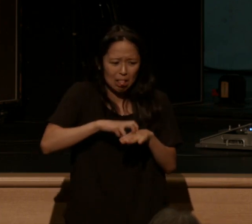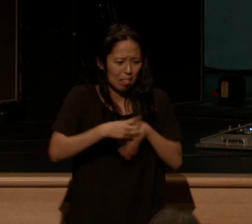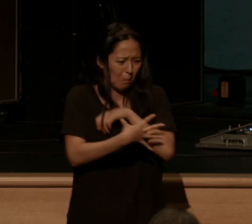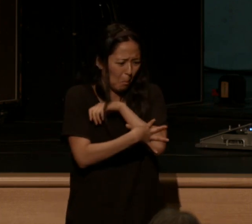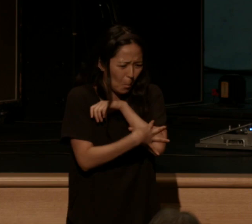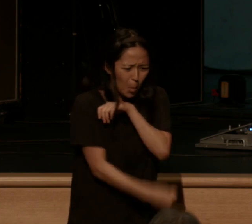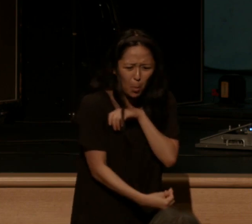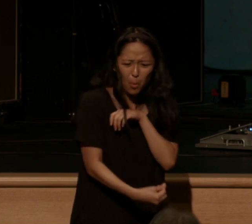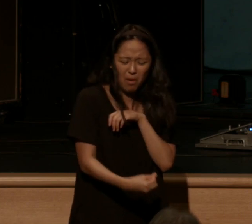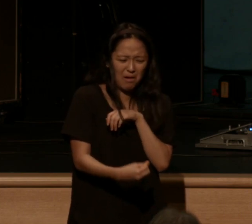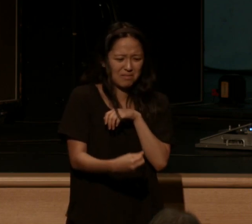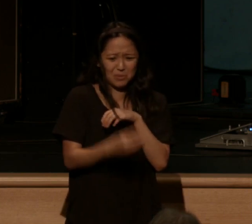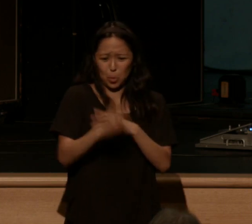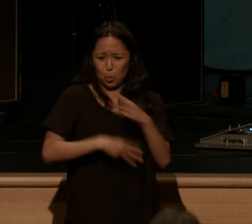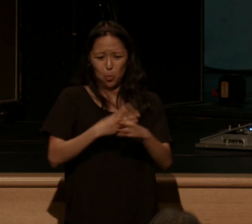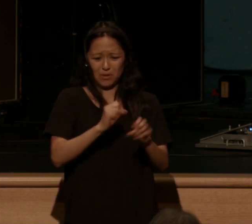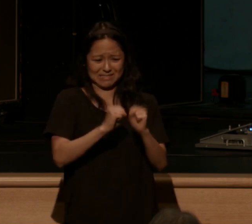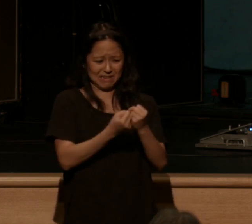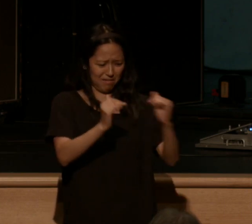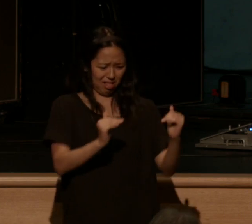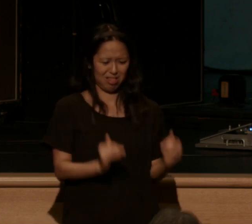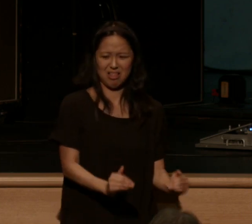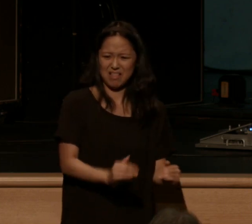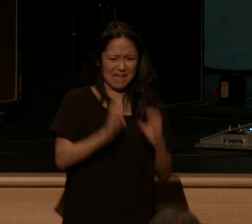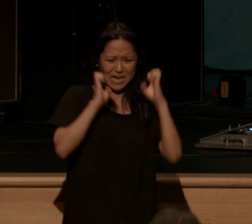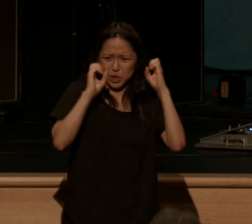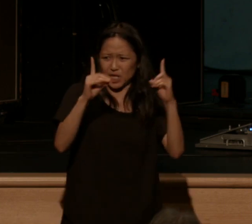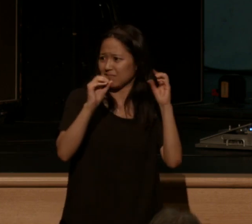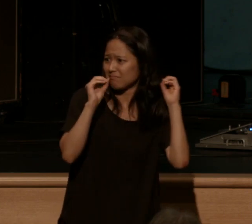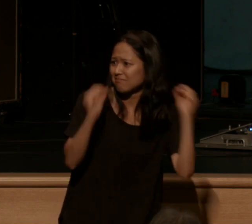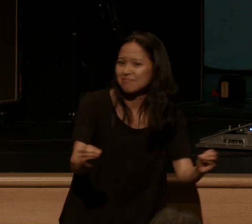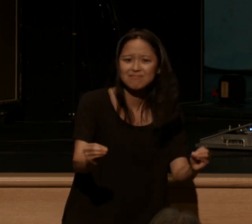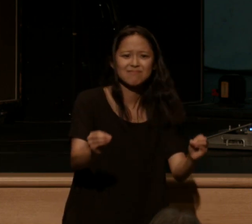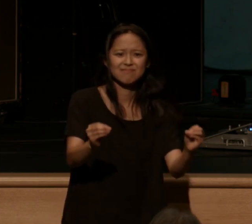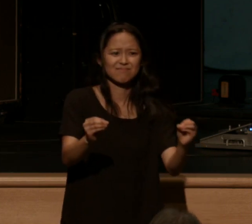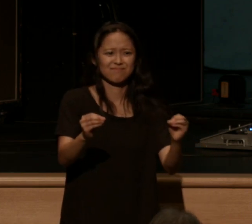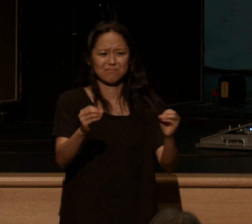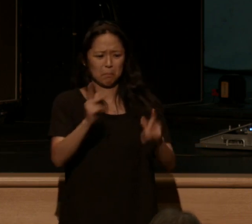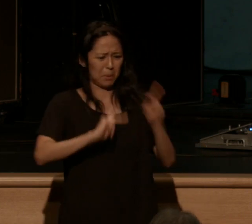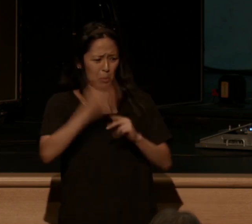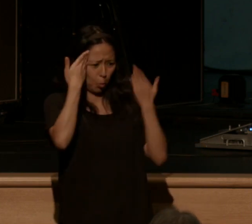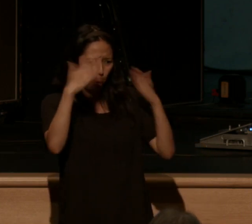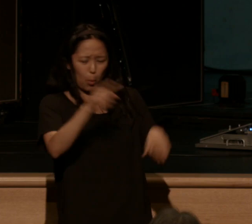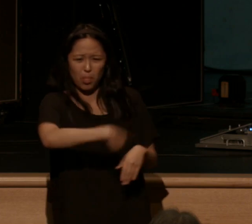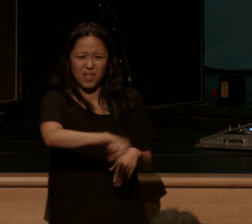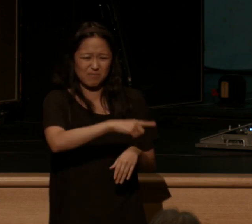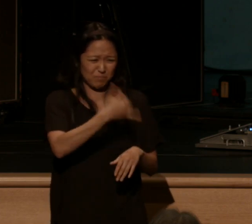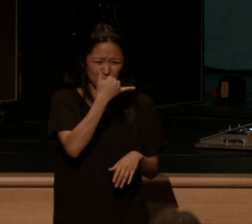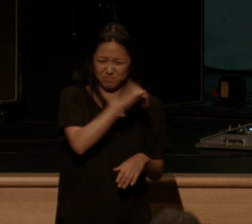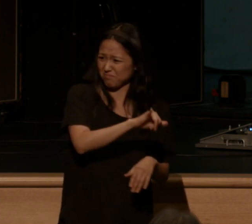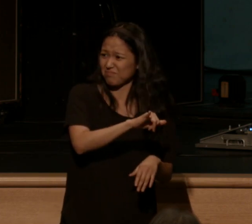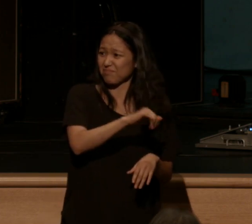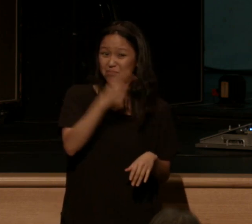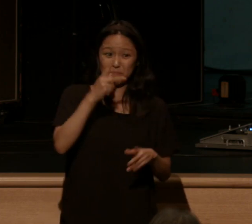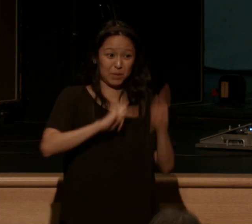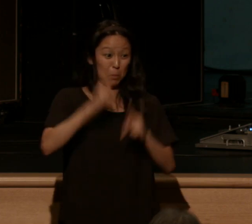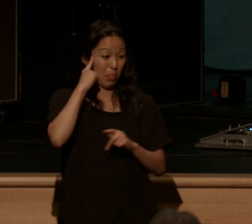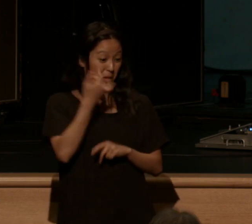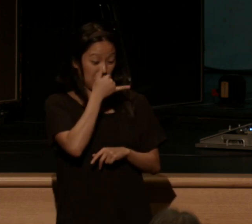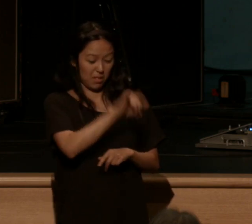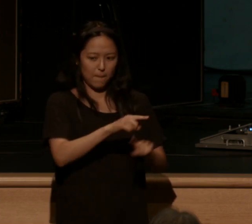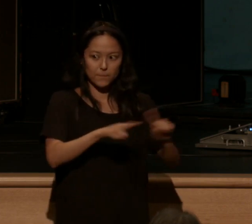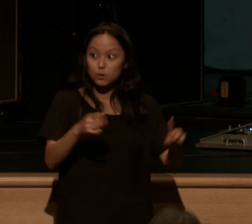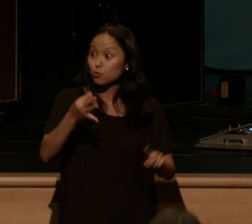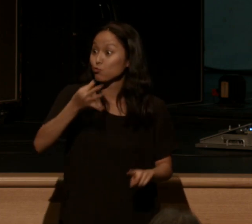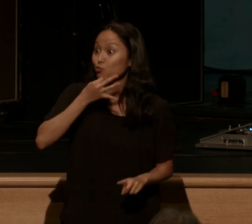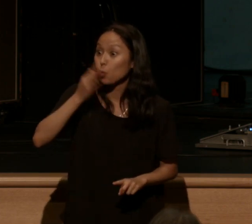are poor. They have no status. They don't have any education. They're unknown. They're made of fools again up until this point, yet soon